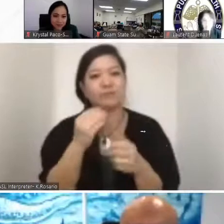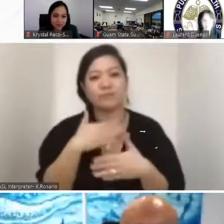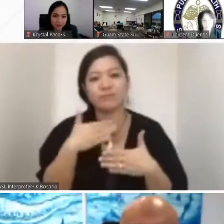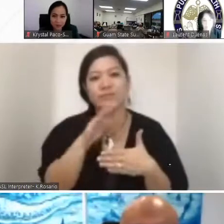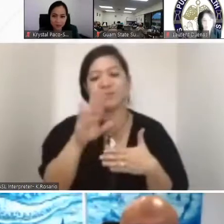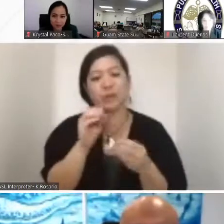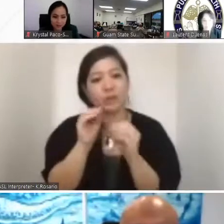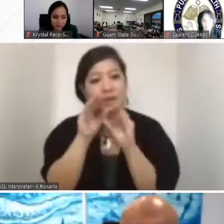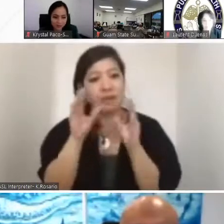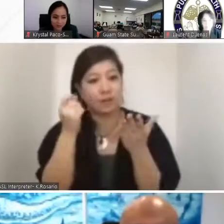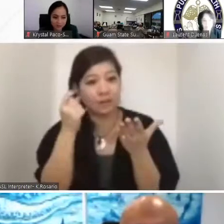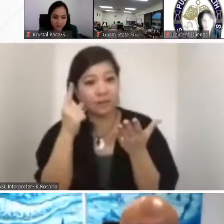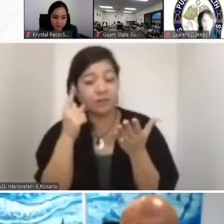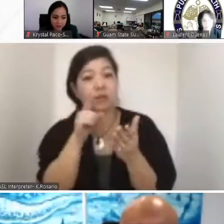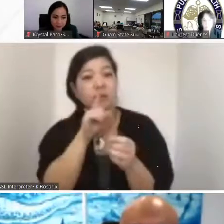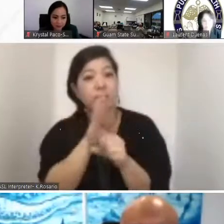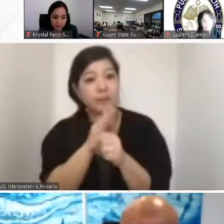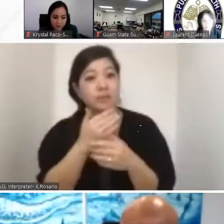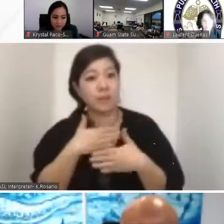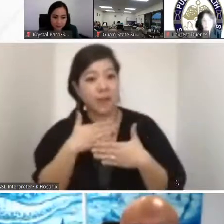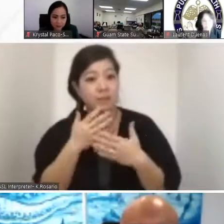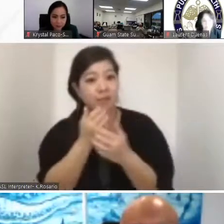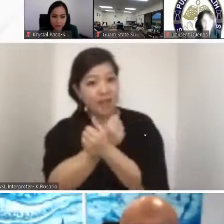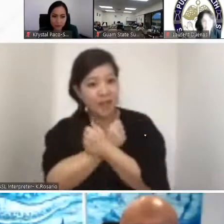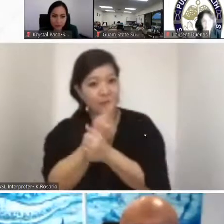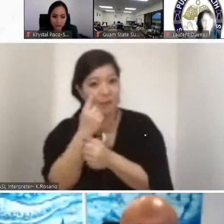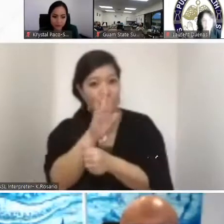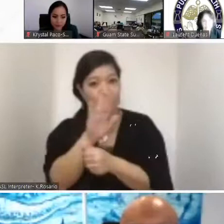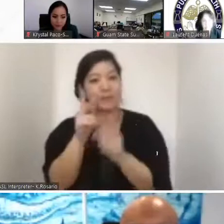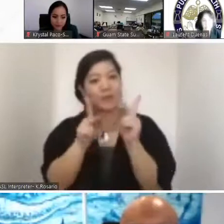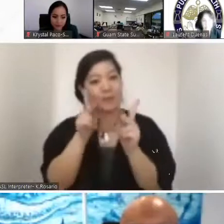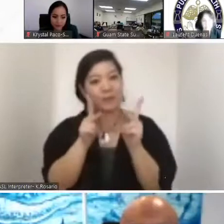clear commitment, passion, and love for your people.